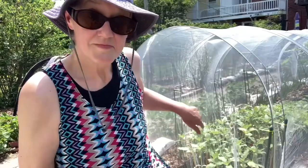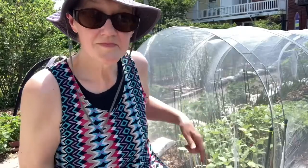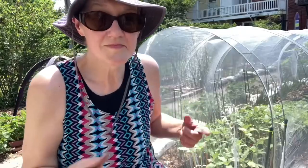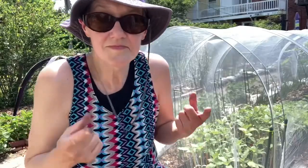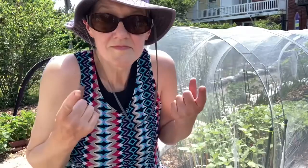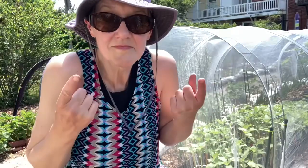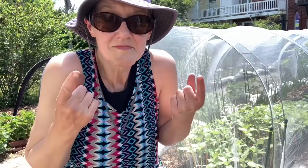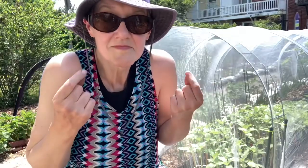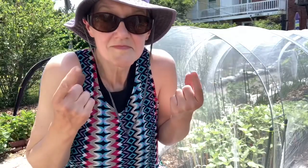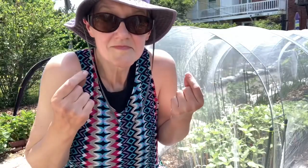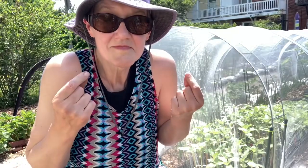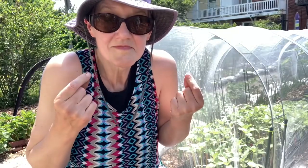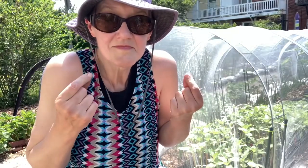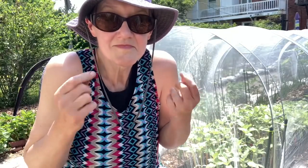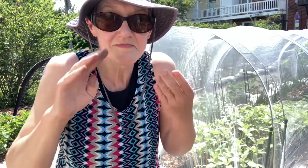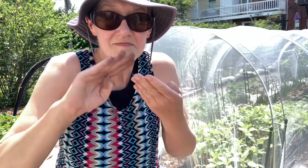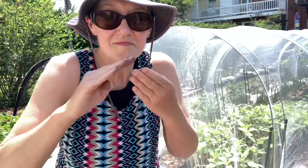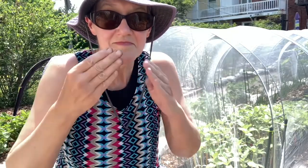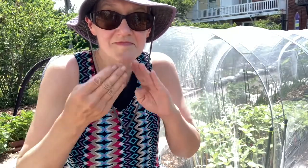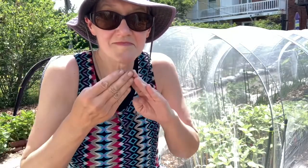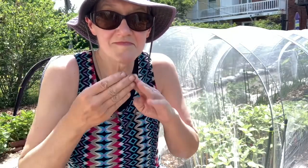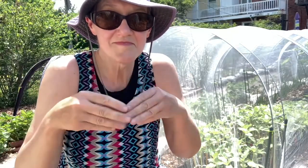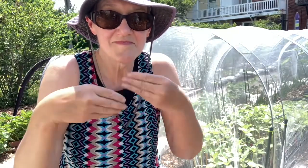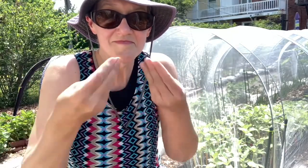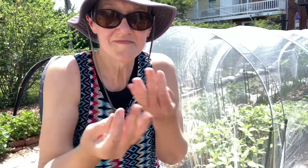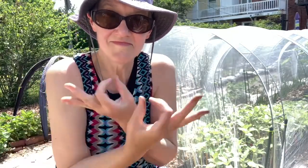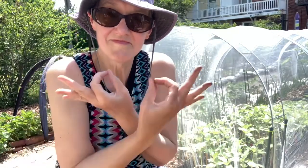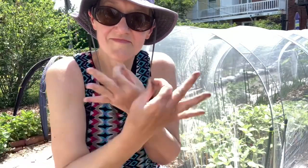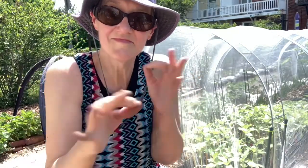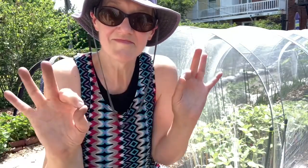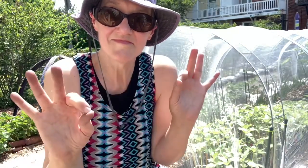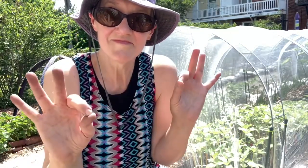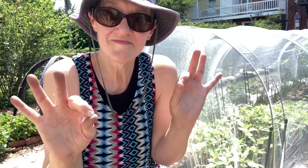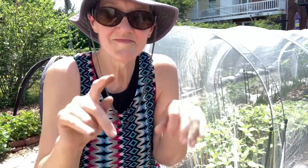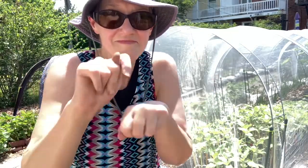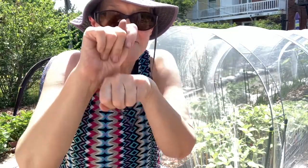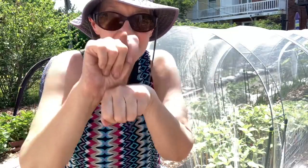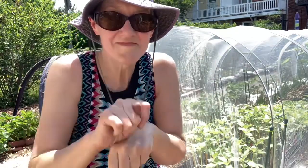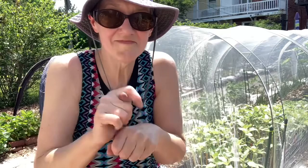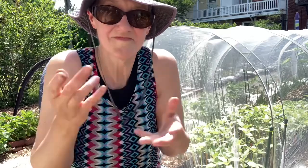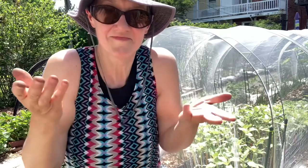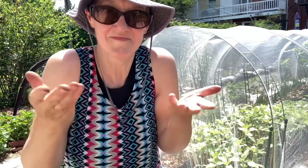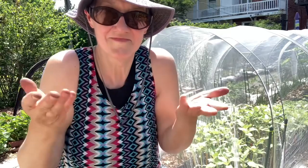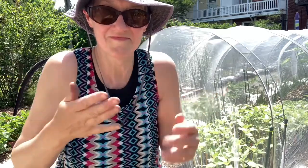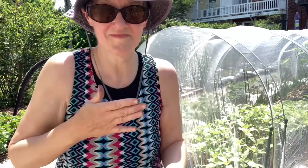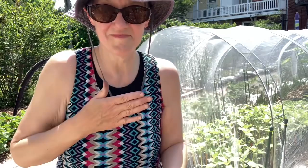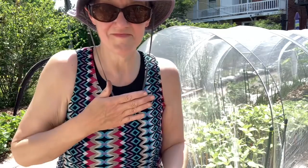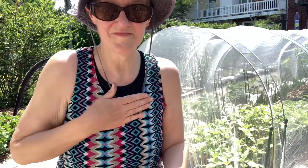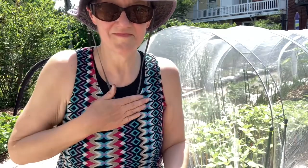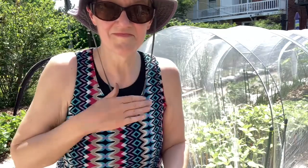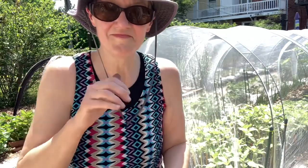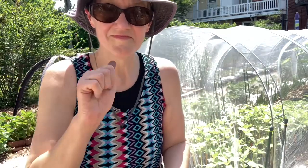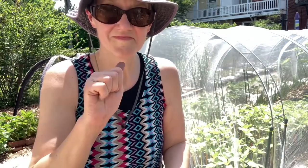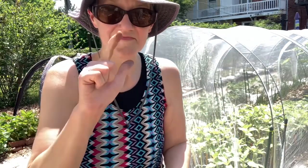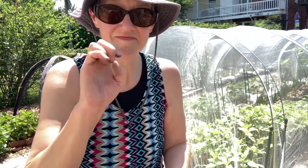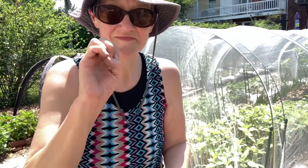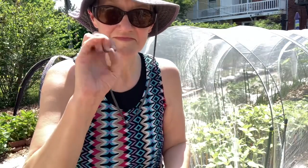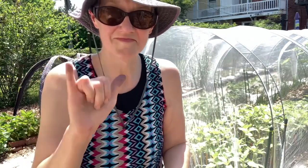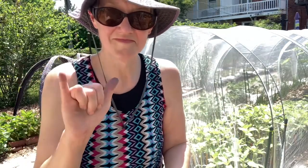Now what am I going to do with all the rest of these? I'm going to give them to my community. It's a tradition here in